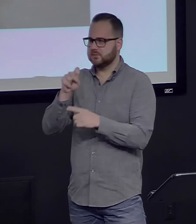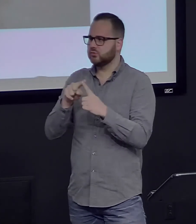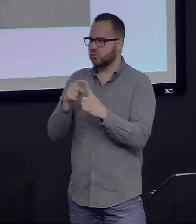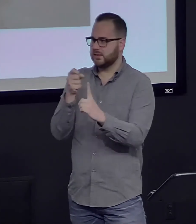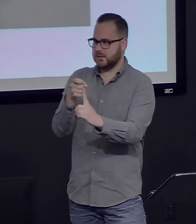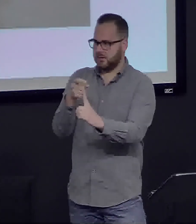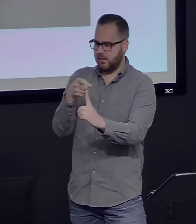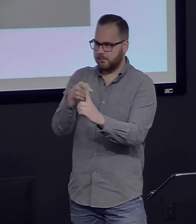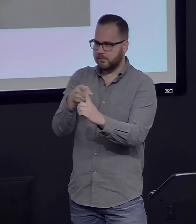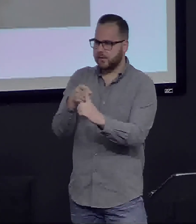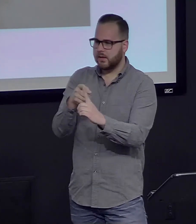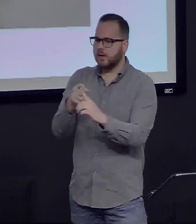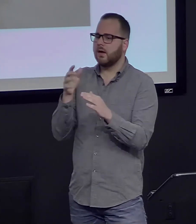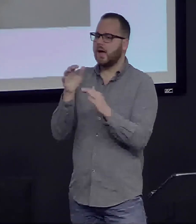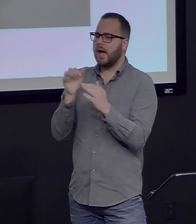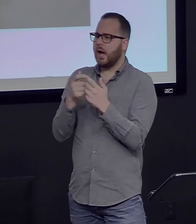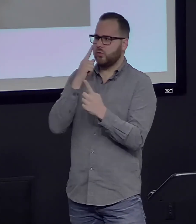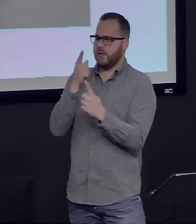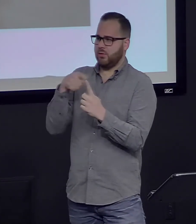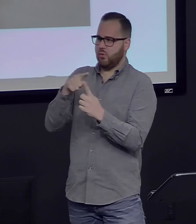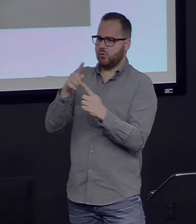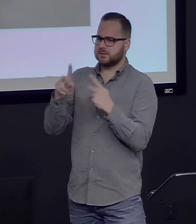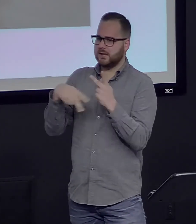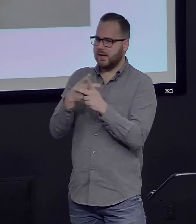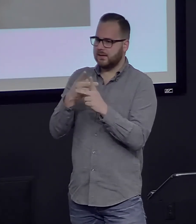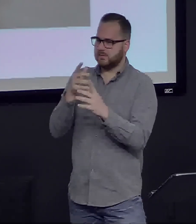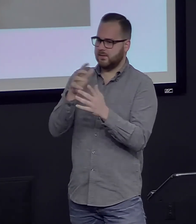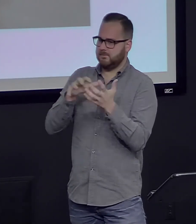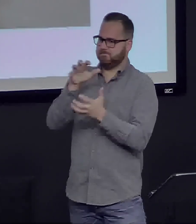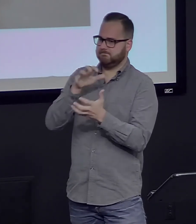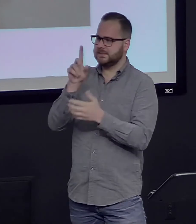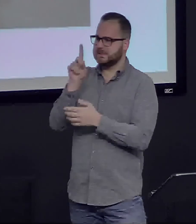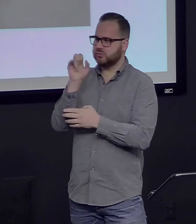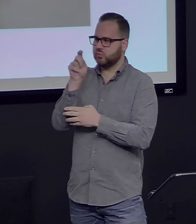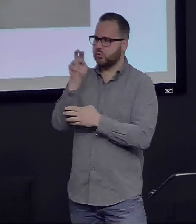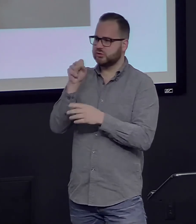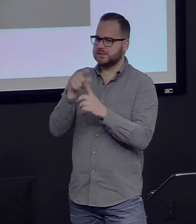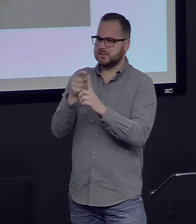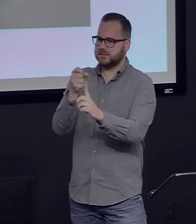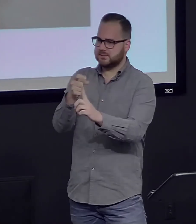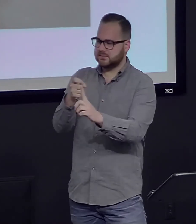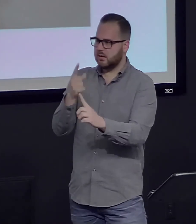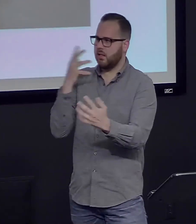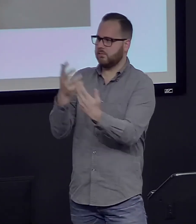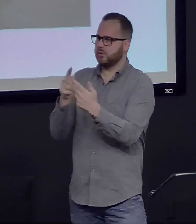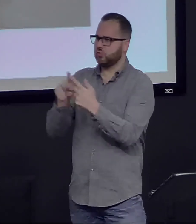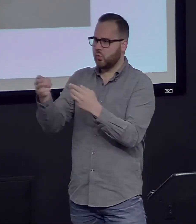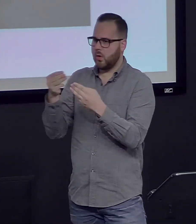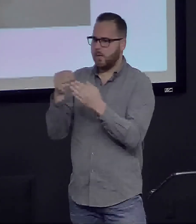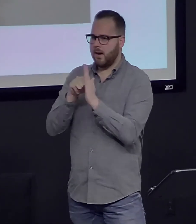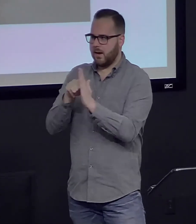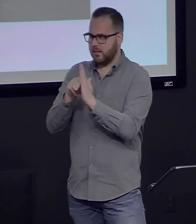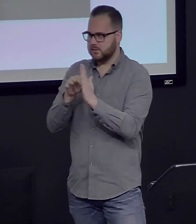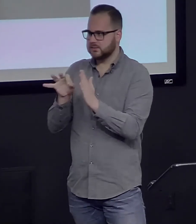distortions to stimulus. So how do you think those types of distortions